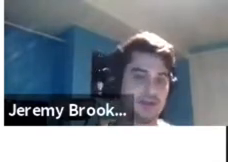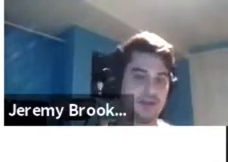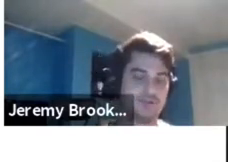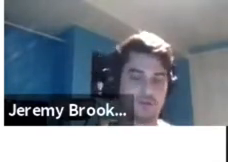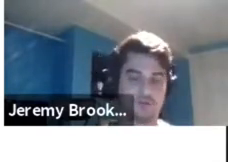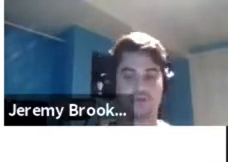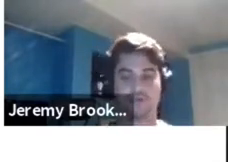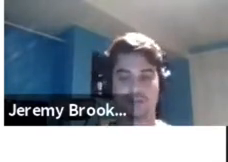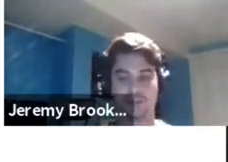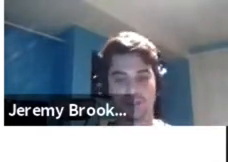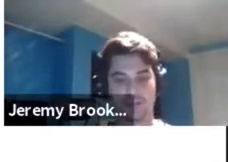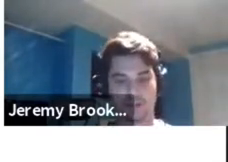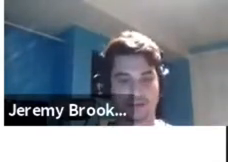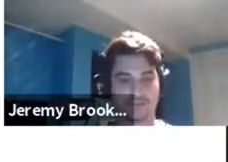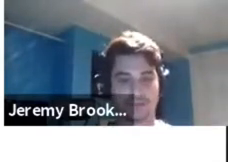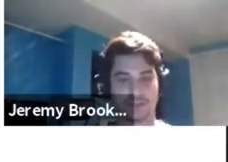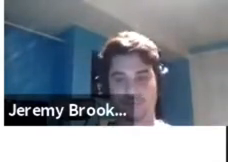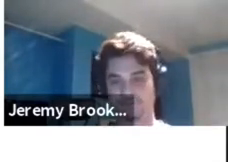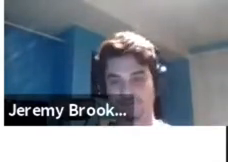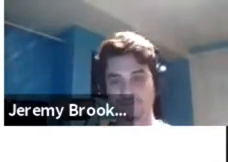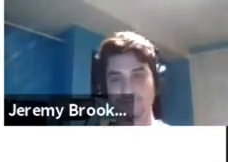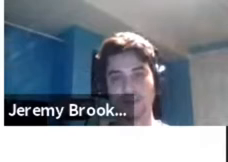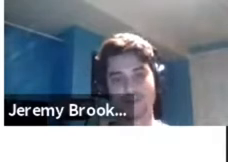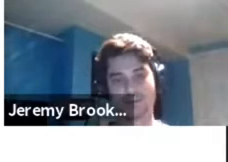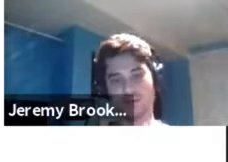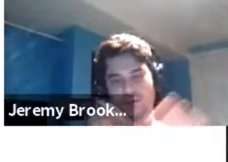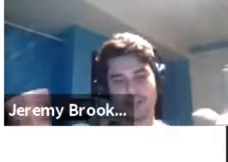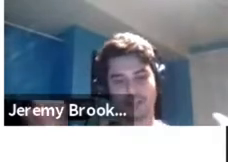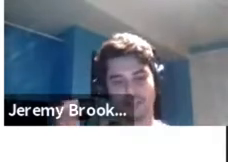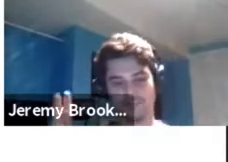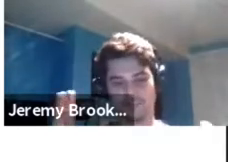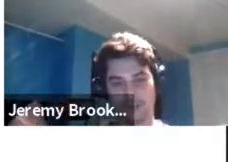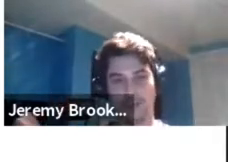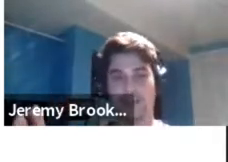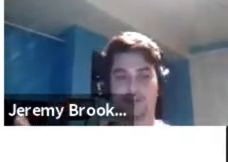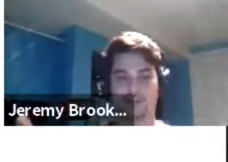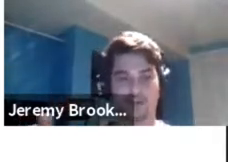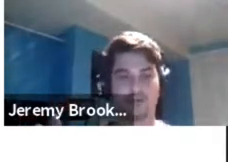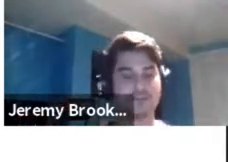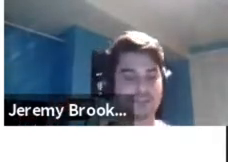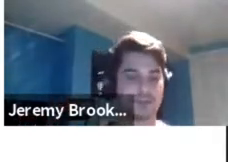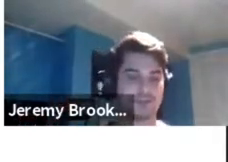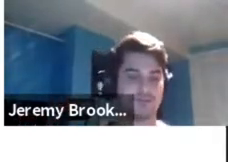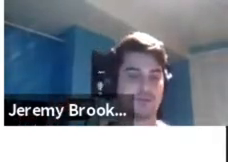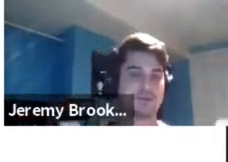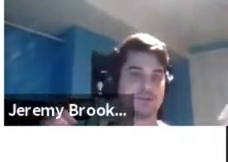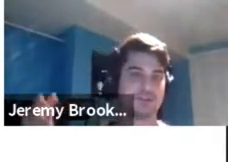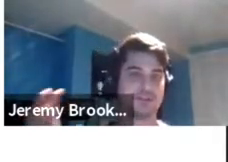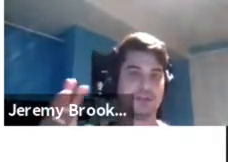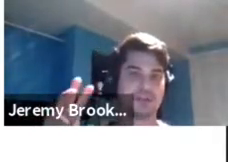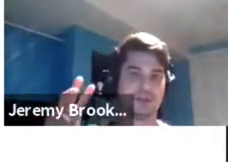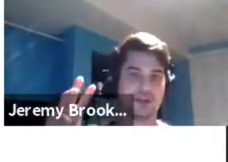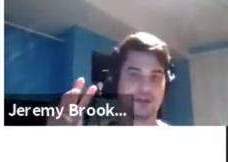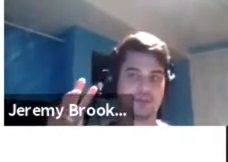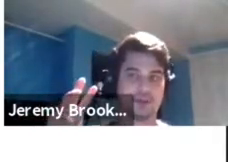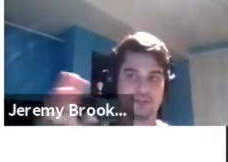enjoy photogrammetry in their spare time. So they're all actually very accurate models.